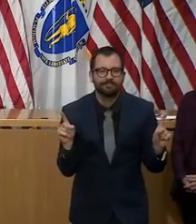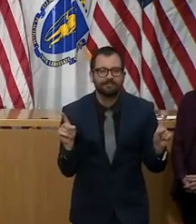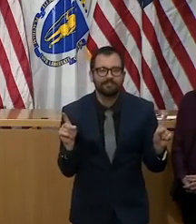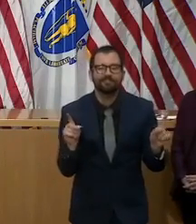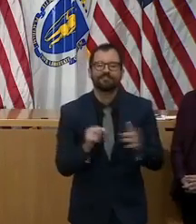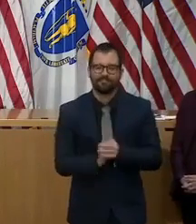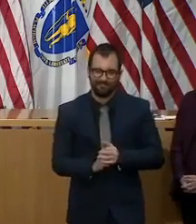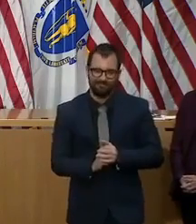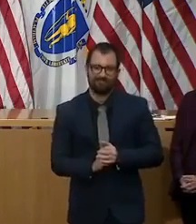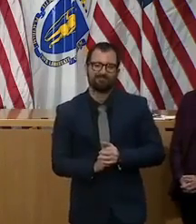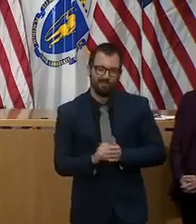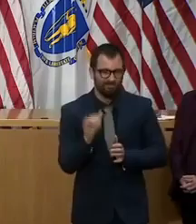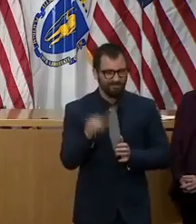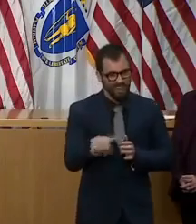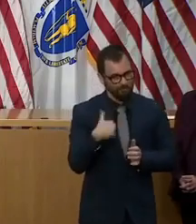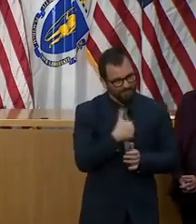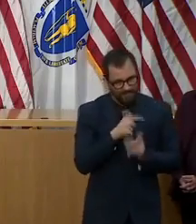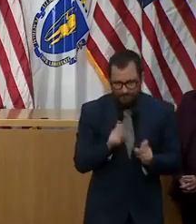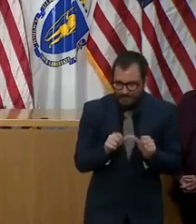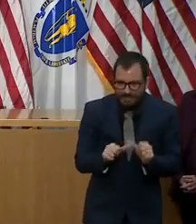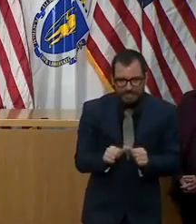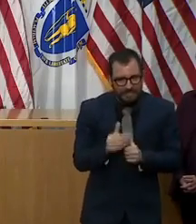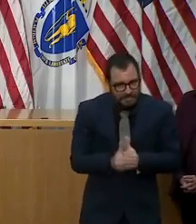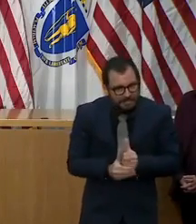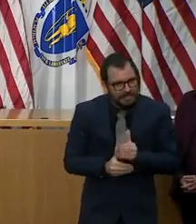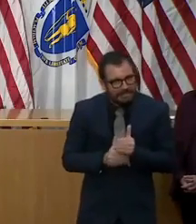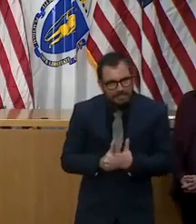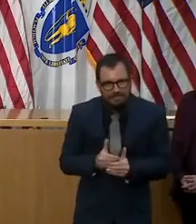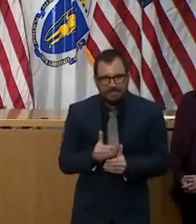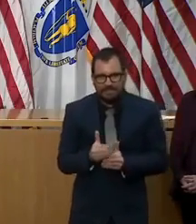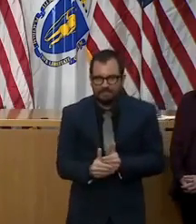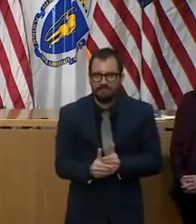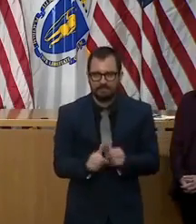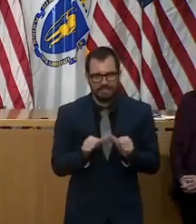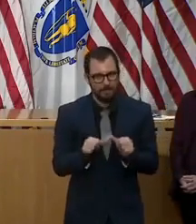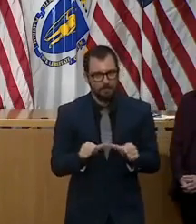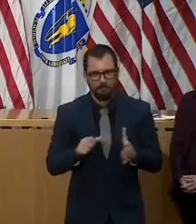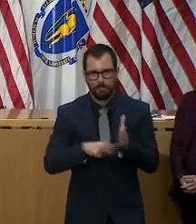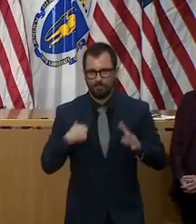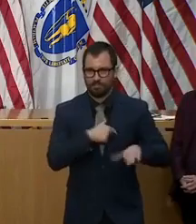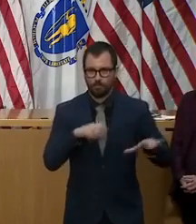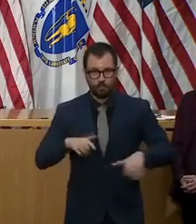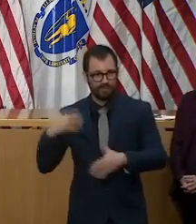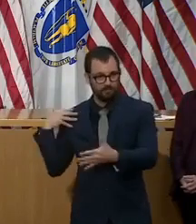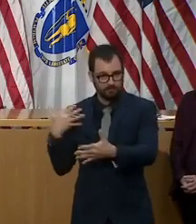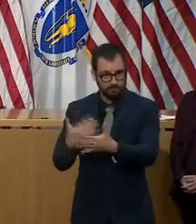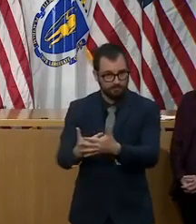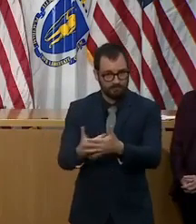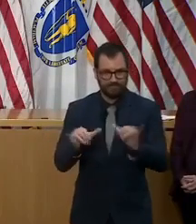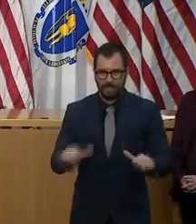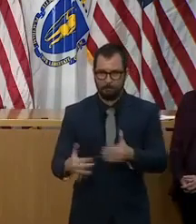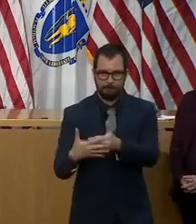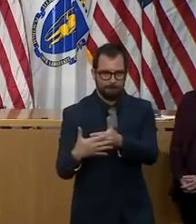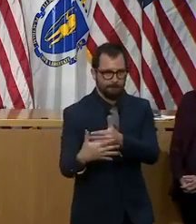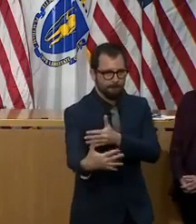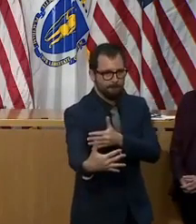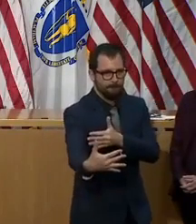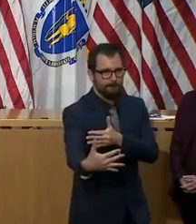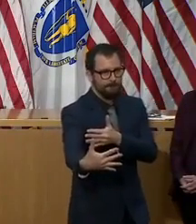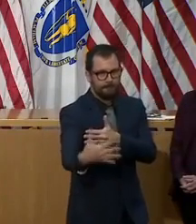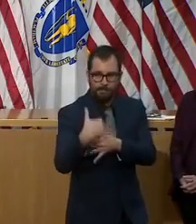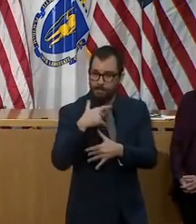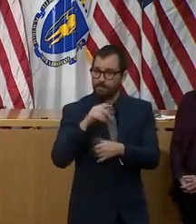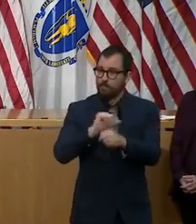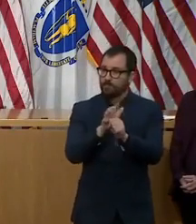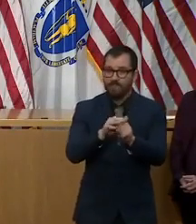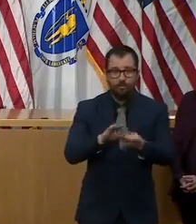we think it should begin now. We're moving in the right direction with respect to the virus, but we are not where we need to be. And I think